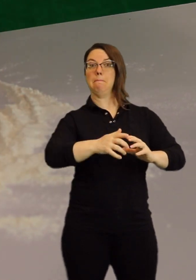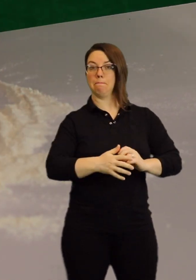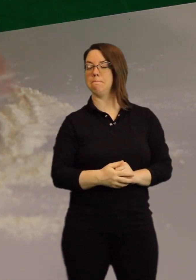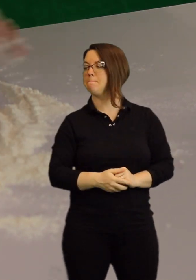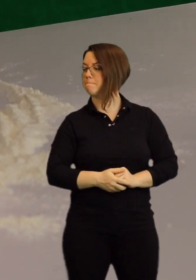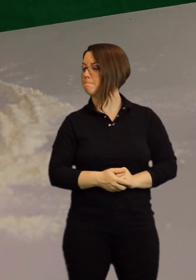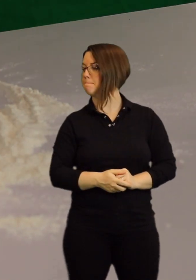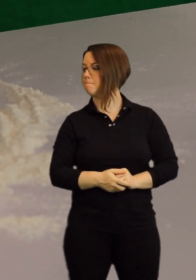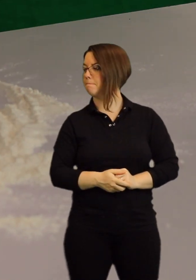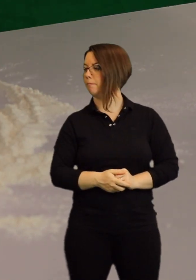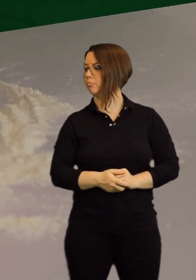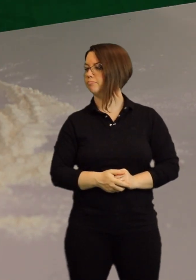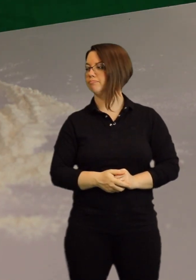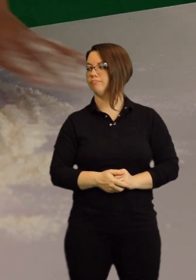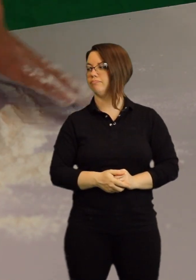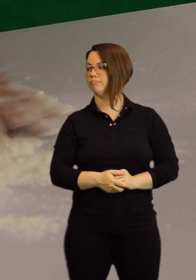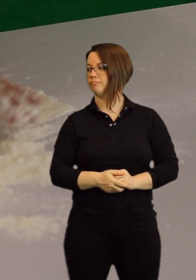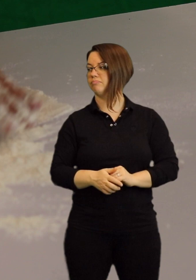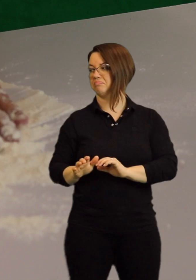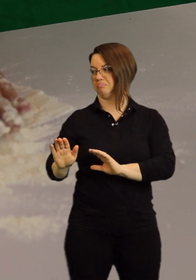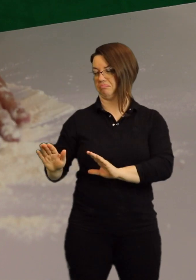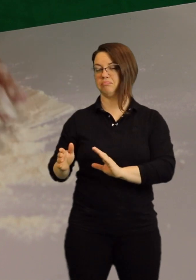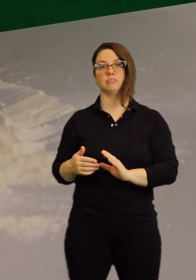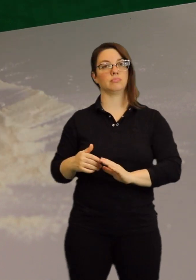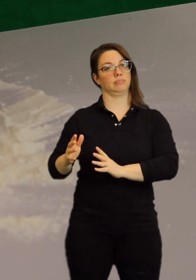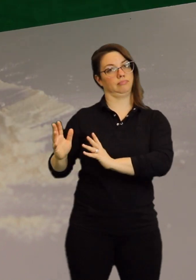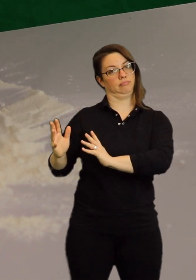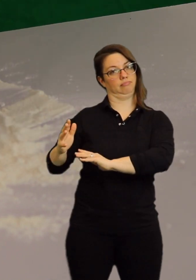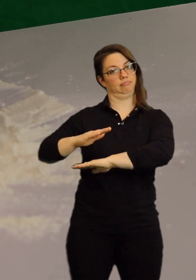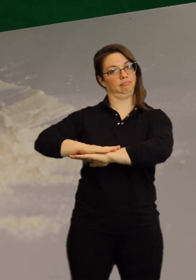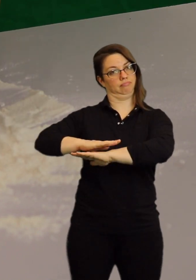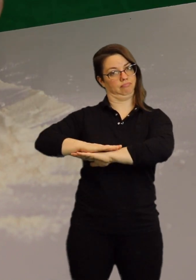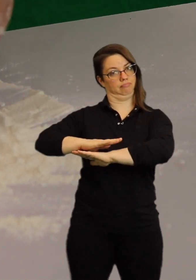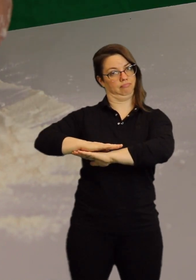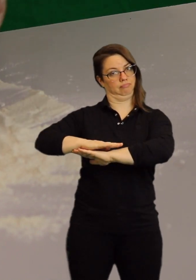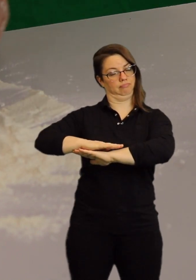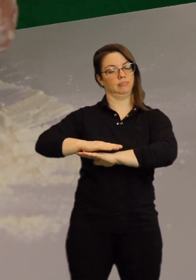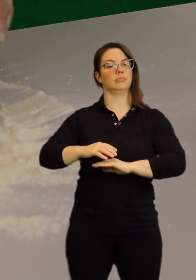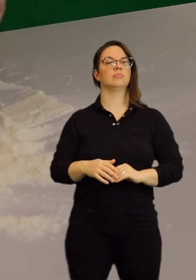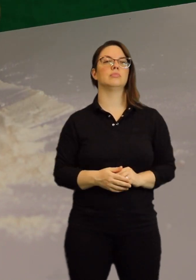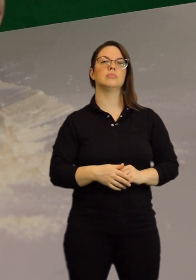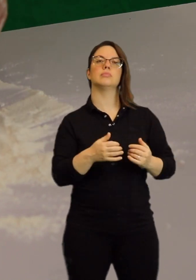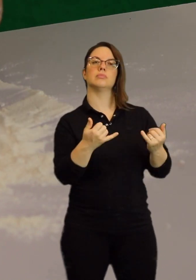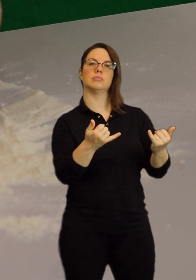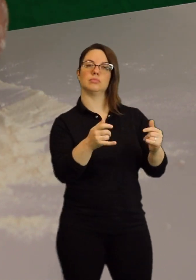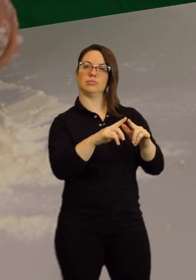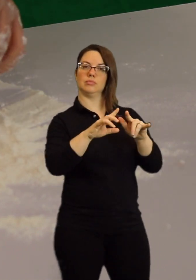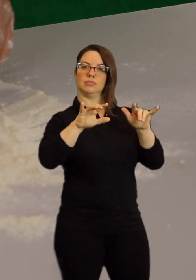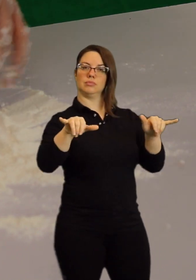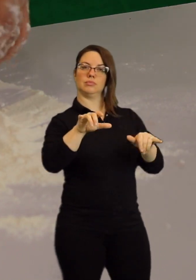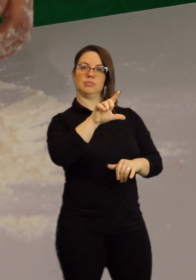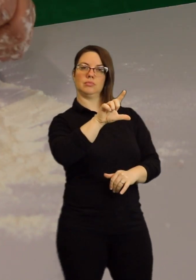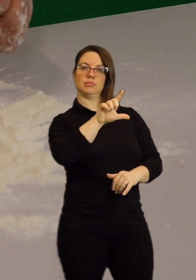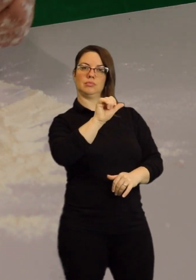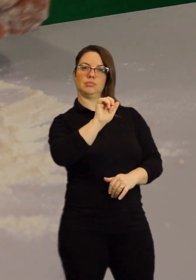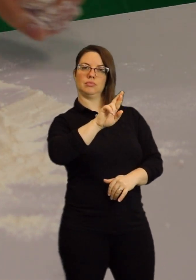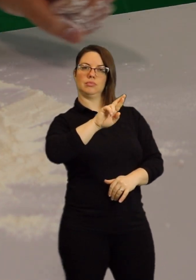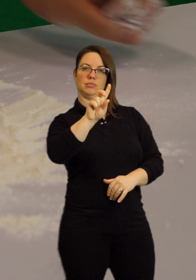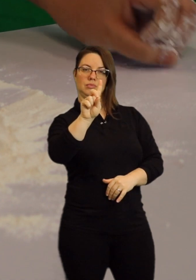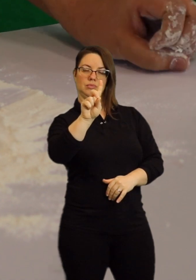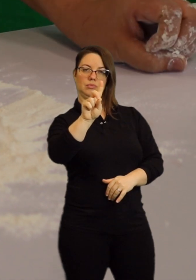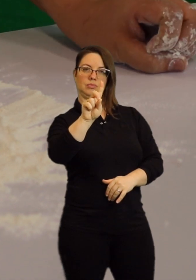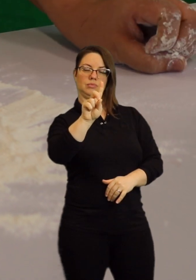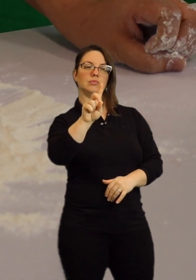there. And then while we do that, we're going to take our lard and we're going to put it in a pan,